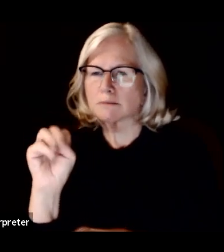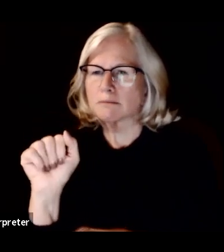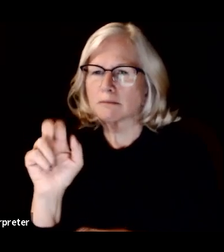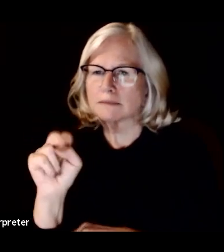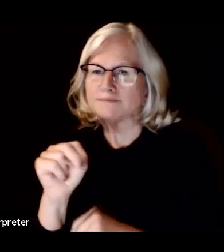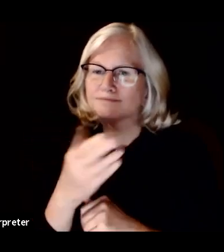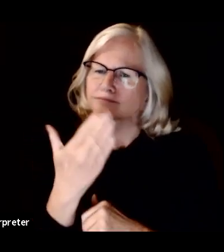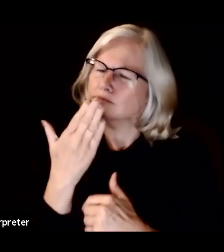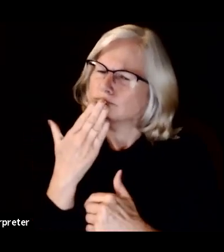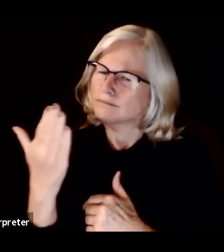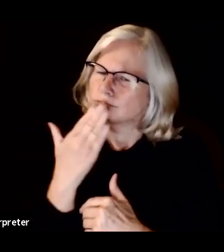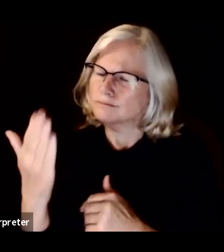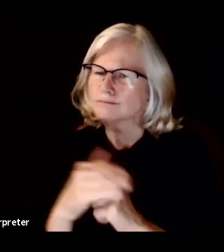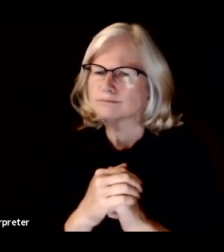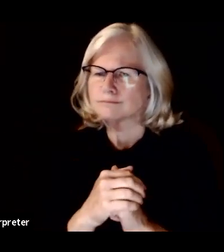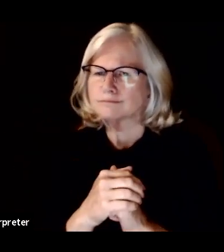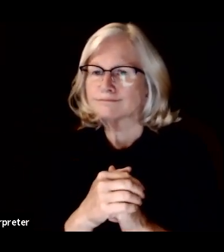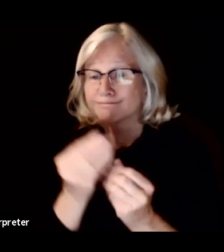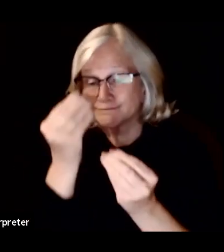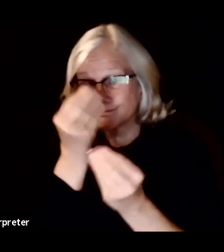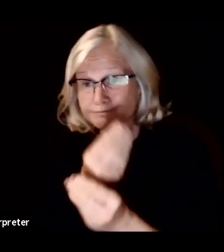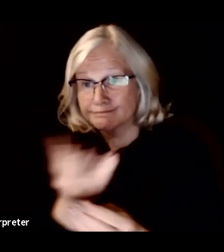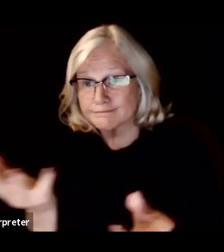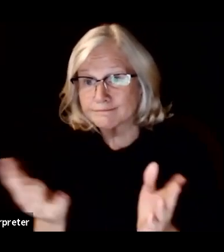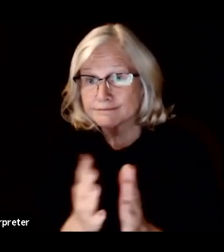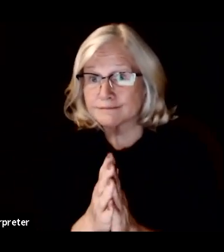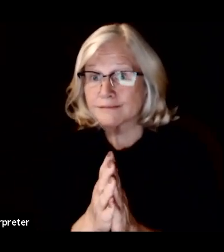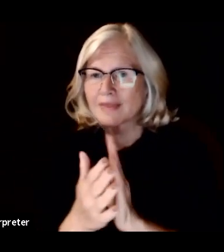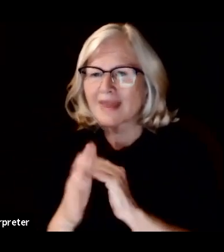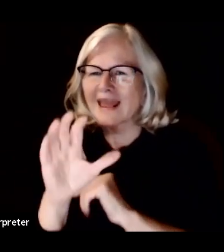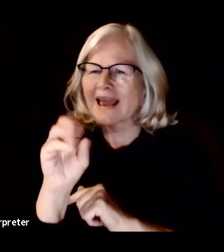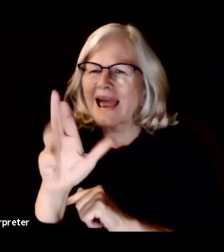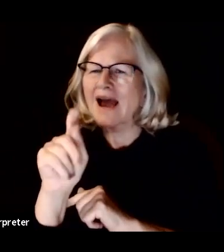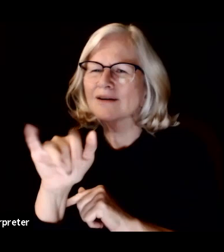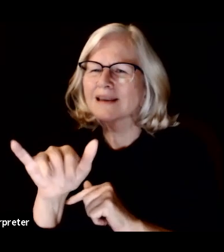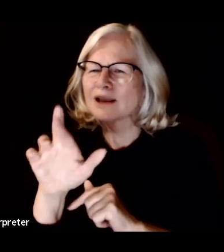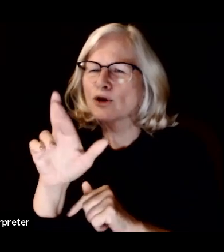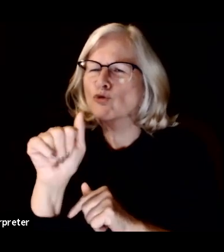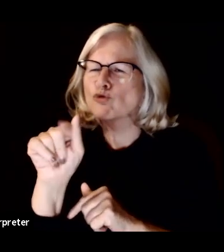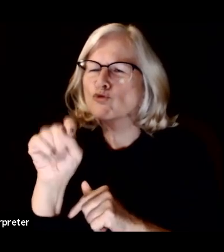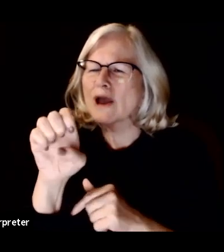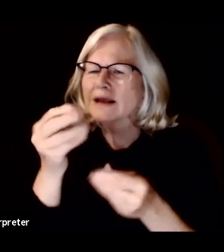some updates on our county case rate data. We will be releasing new